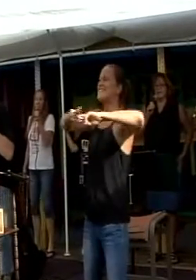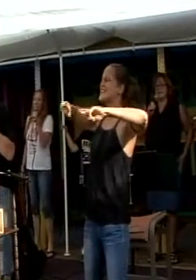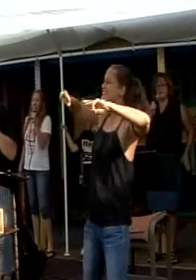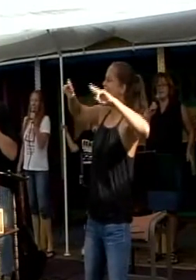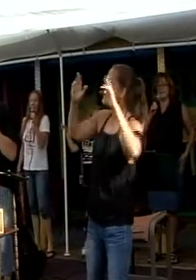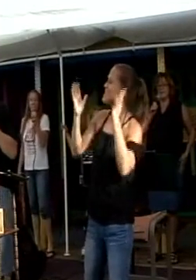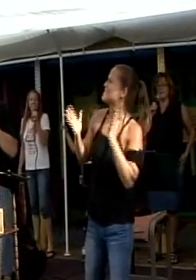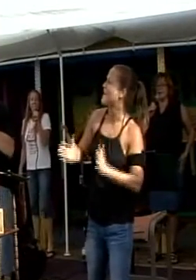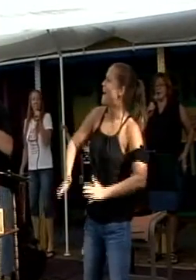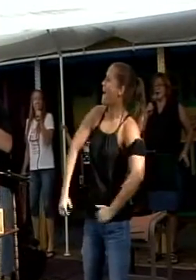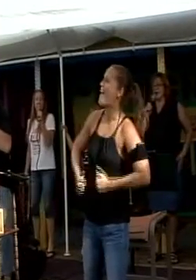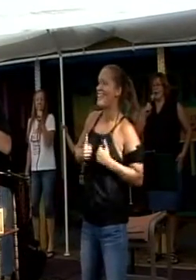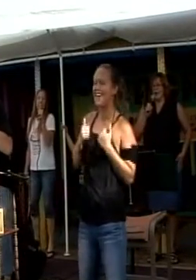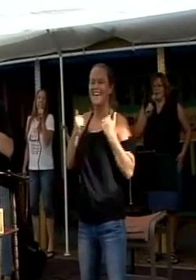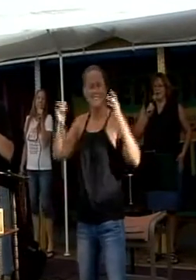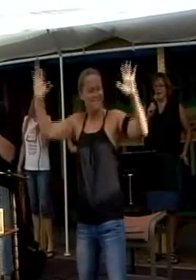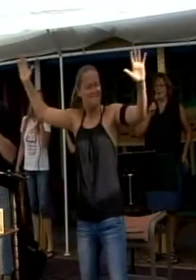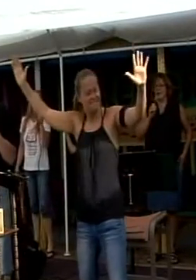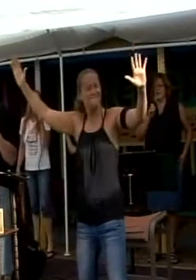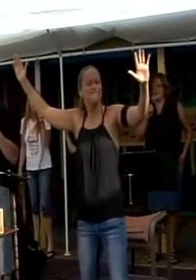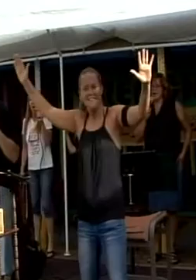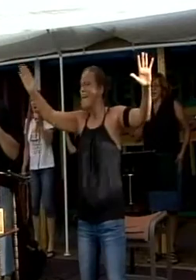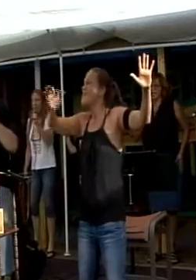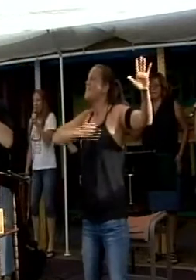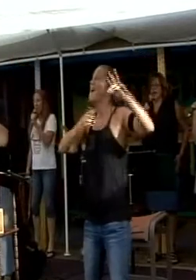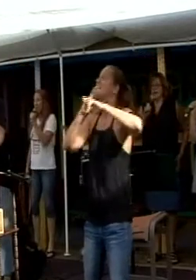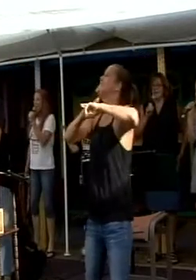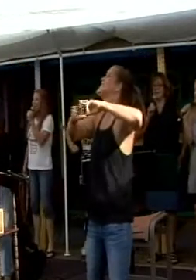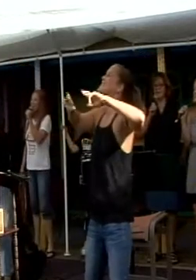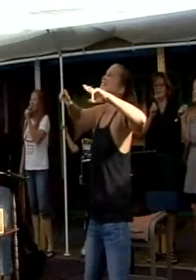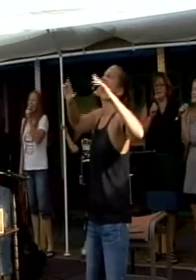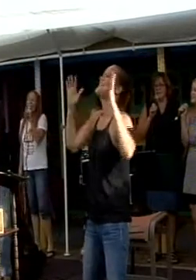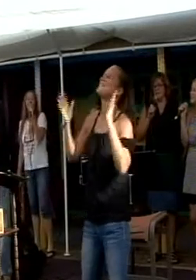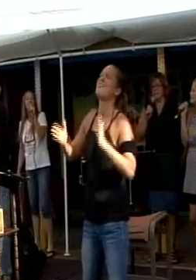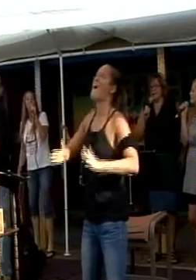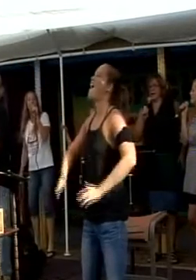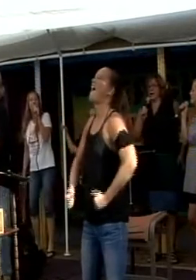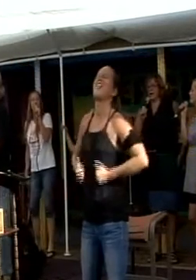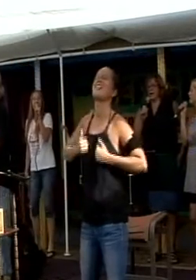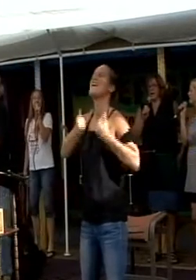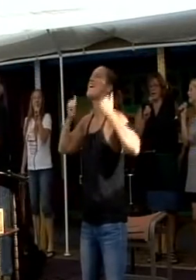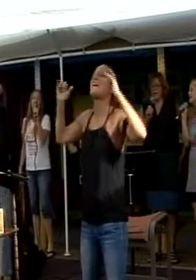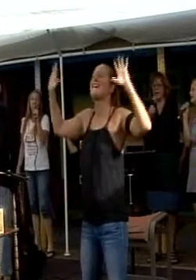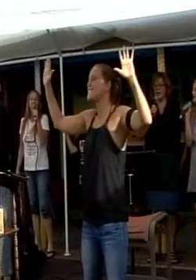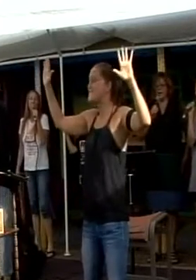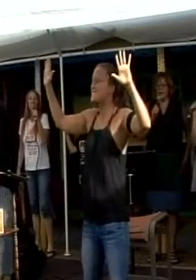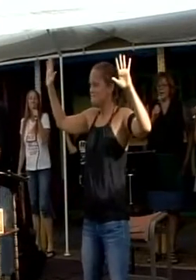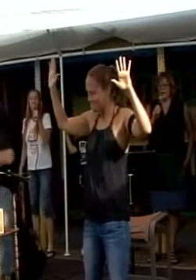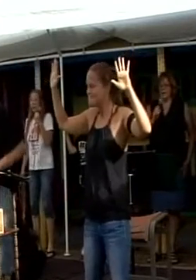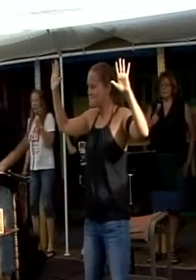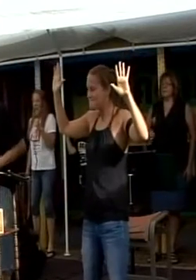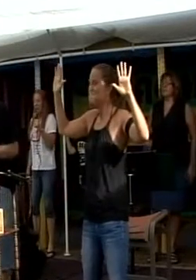My Redeemer lives. My Redeemer lives.